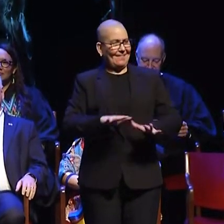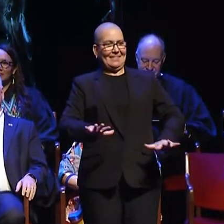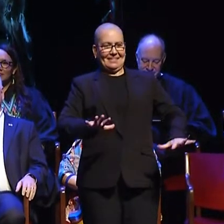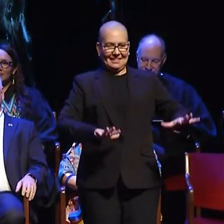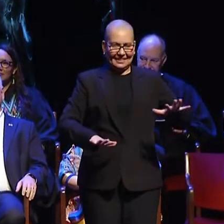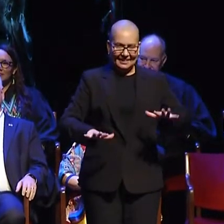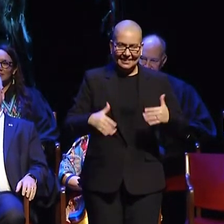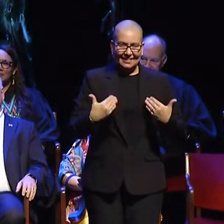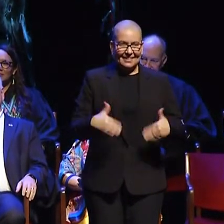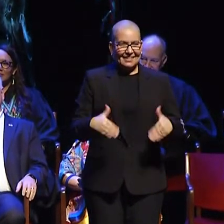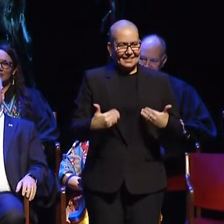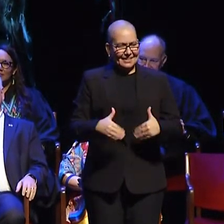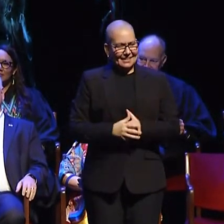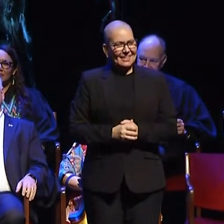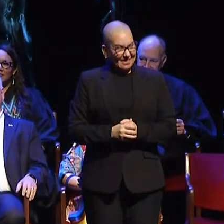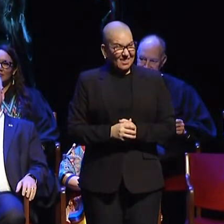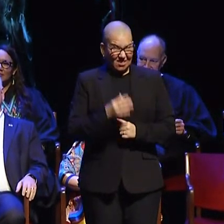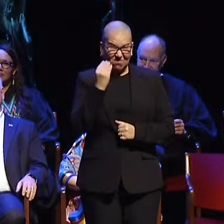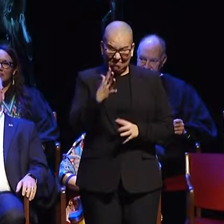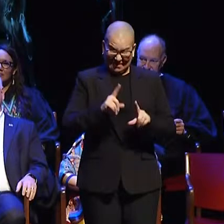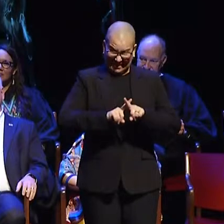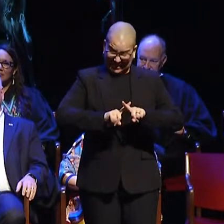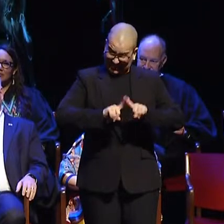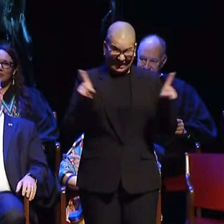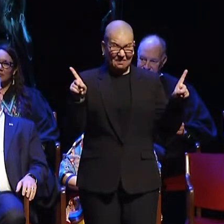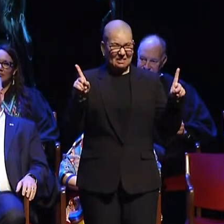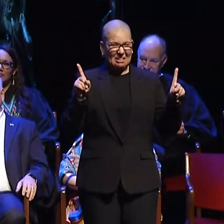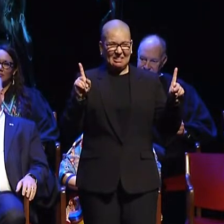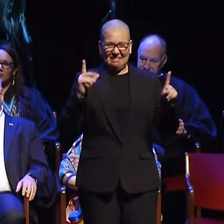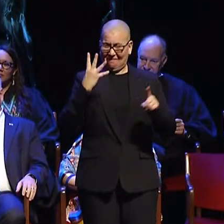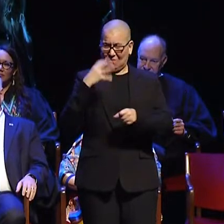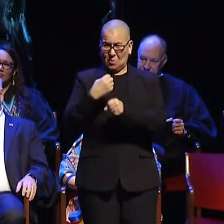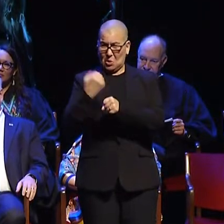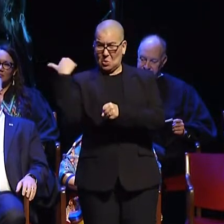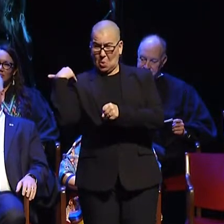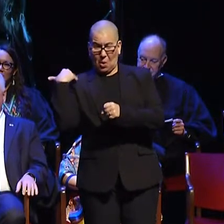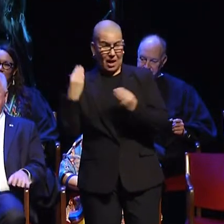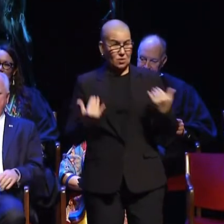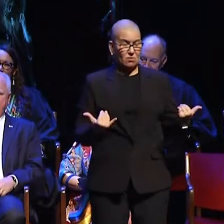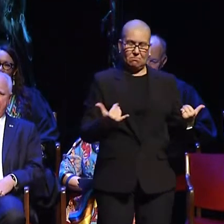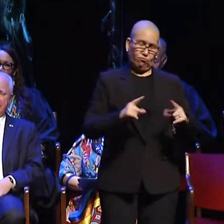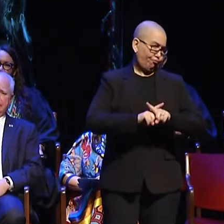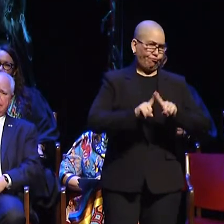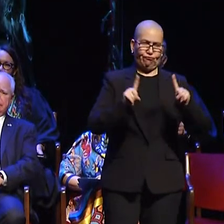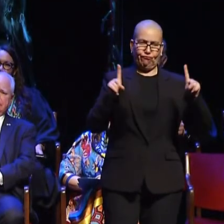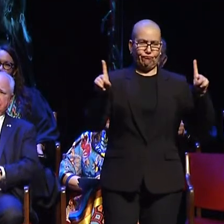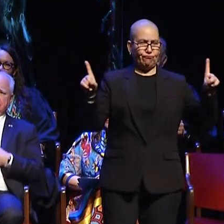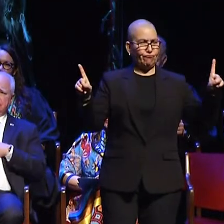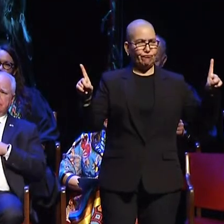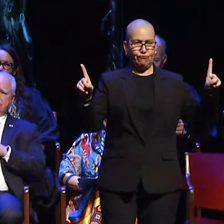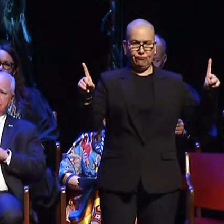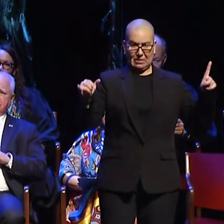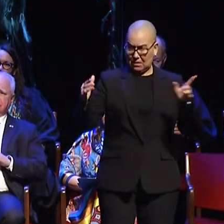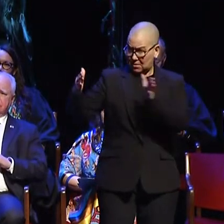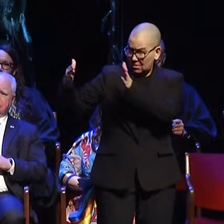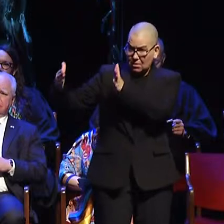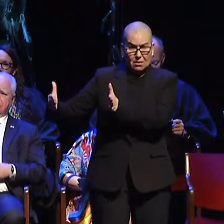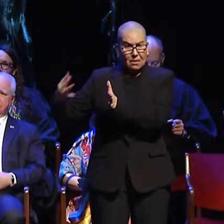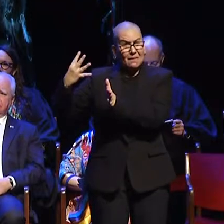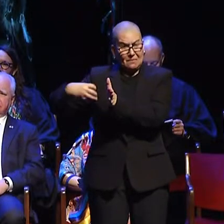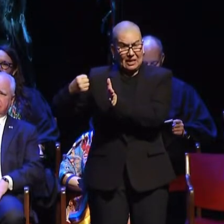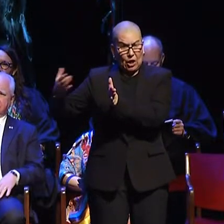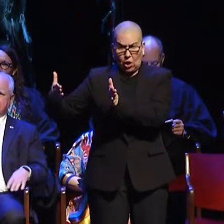Things seem very, very different now, don't they? Very different indeed. The events of the last 4 years challenged us and in some